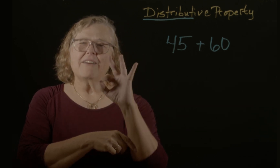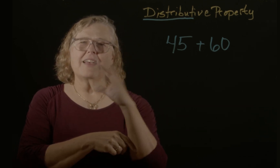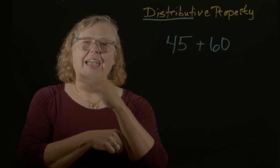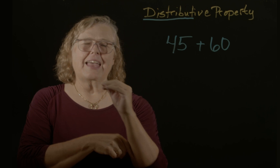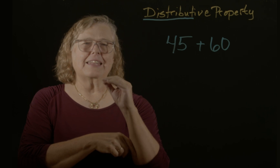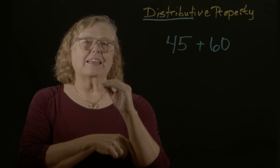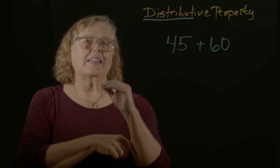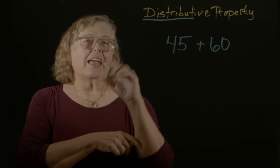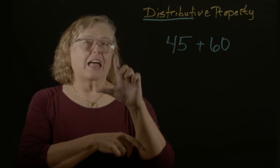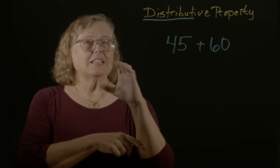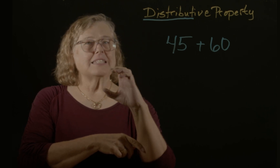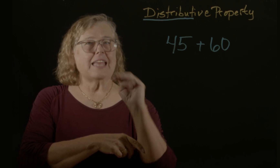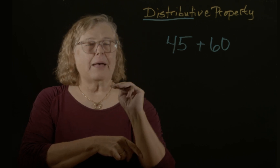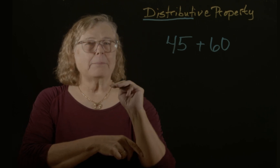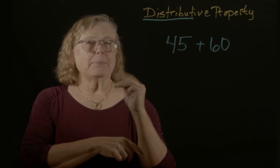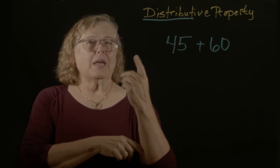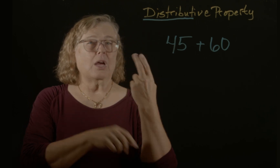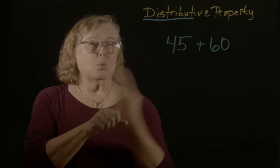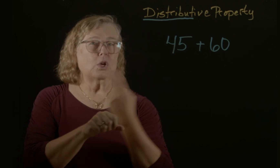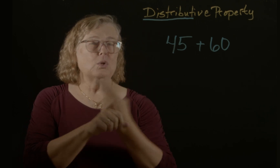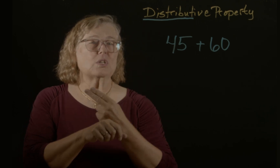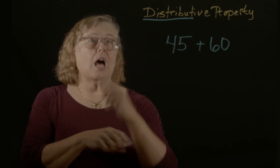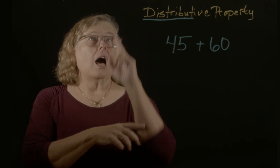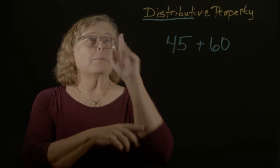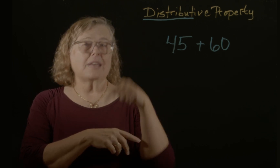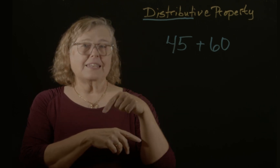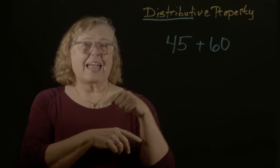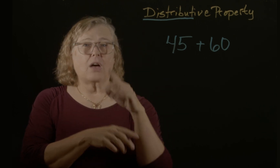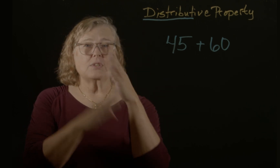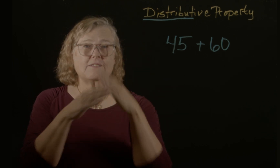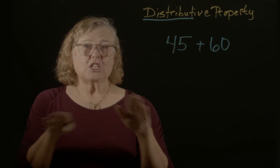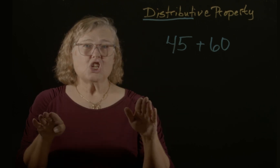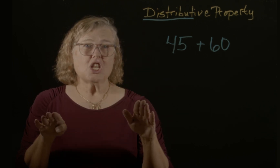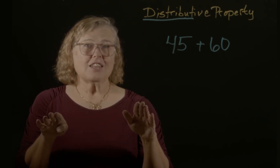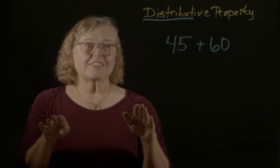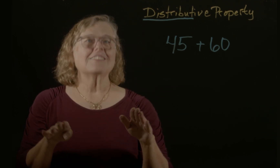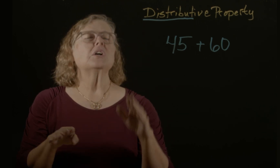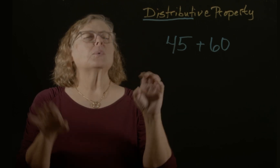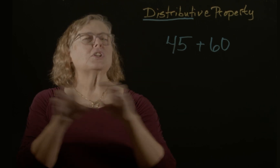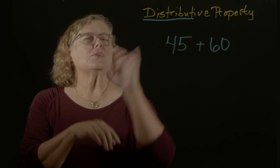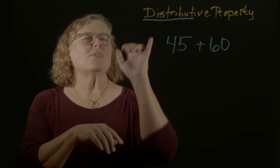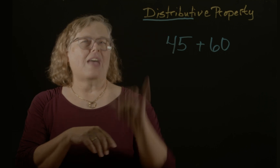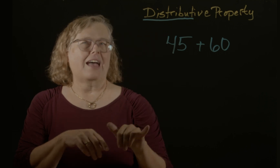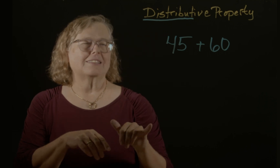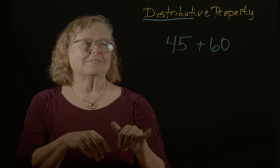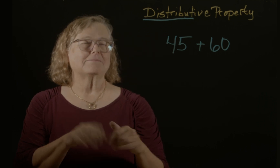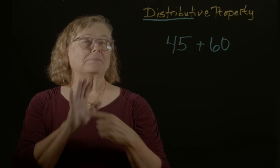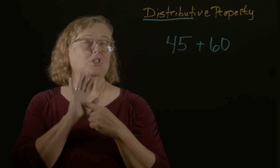we were using GCF and LCM, the greatest common factor and the least common multiple? We used upside down division. We're